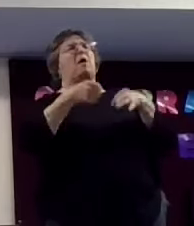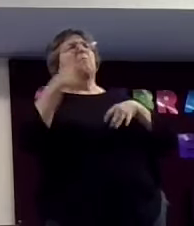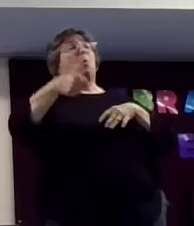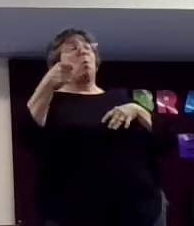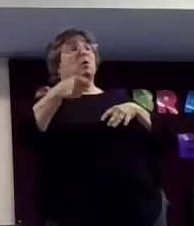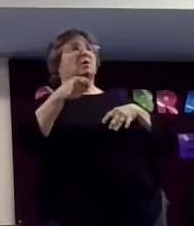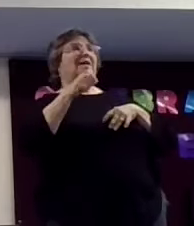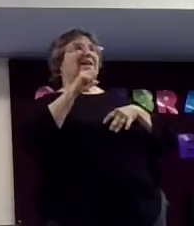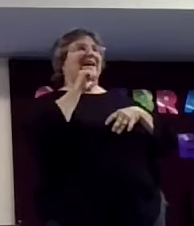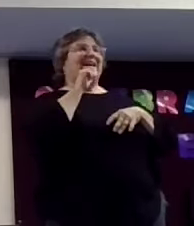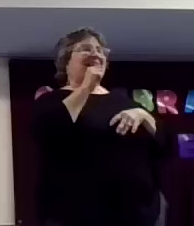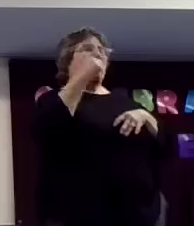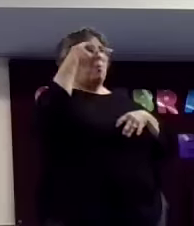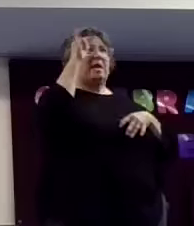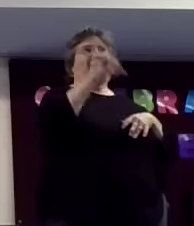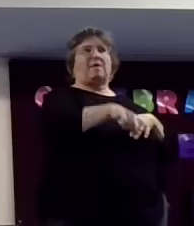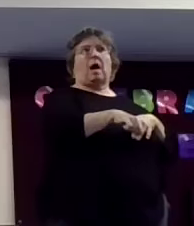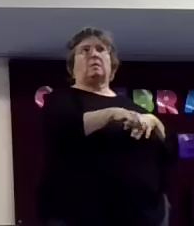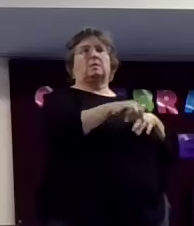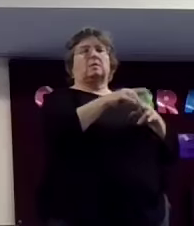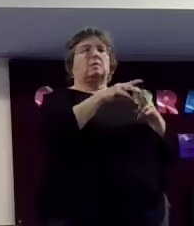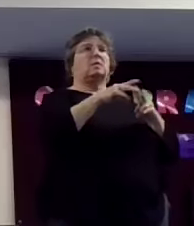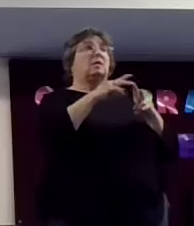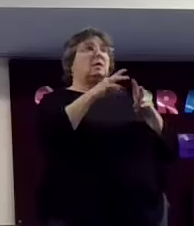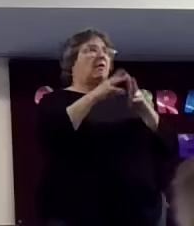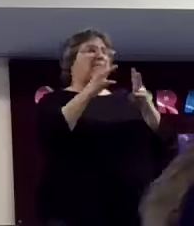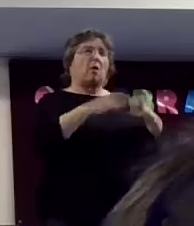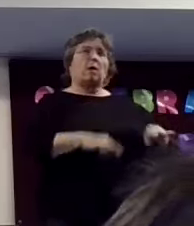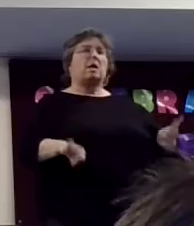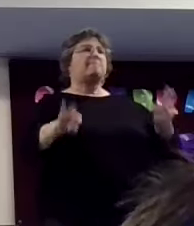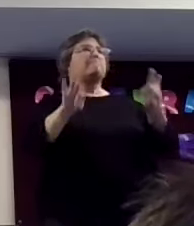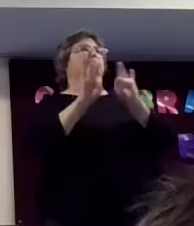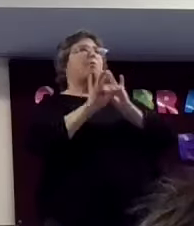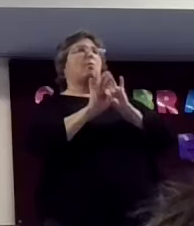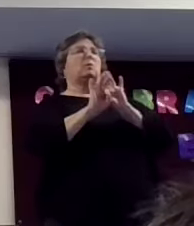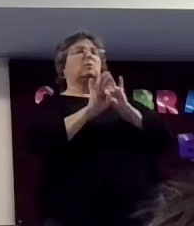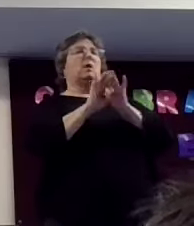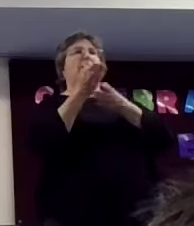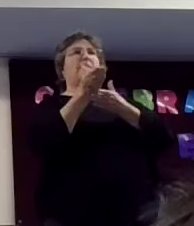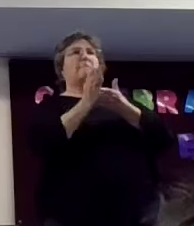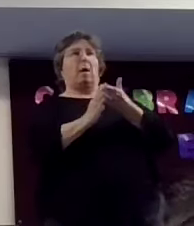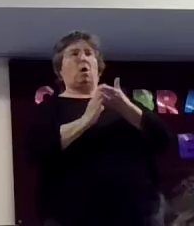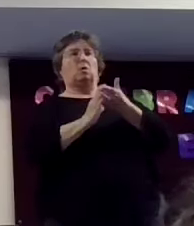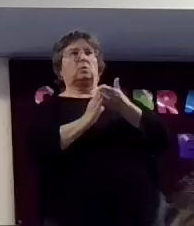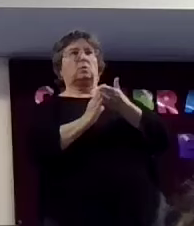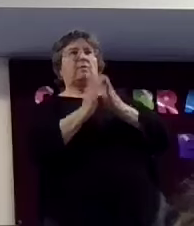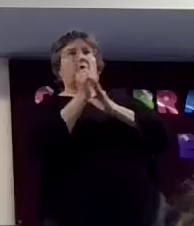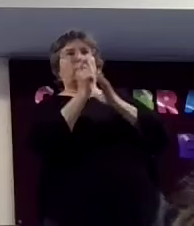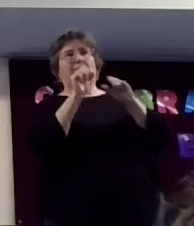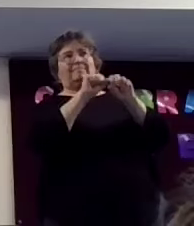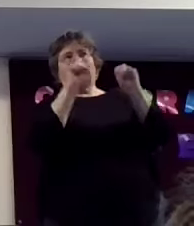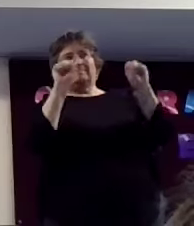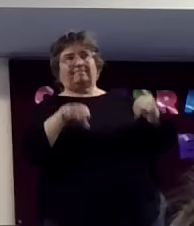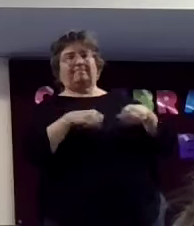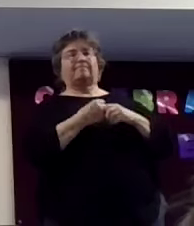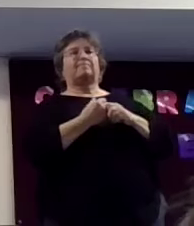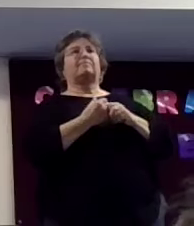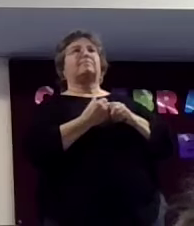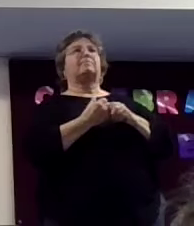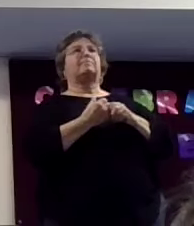it isn't how you should think because it is a very, very important part of our legal system. And it